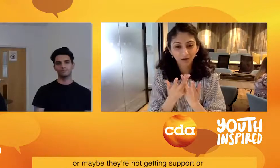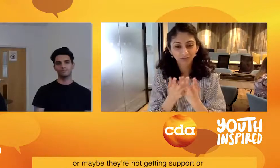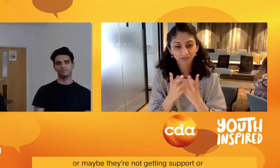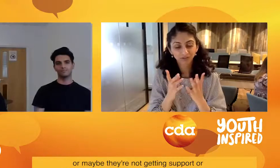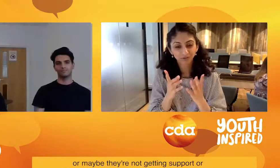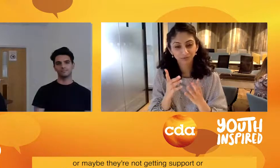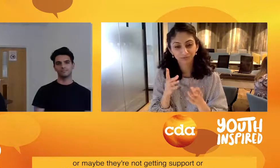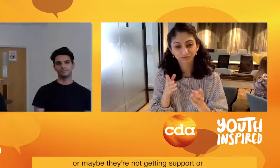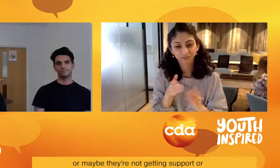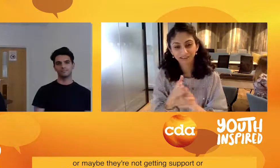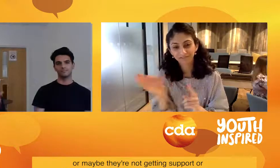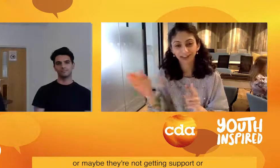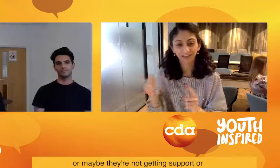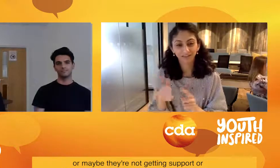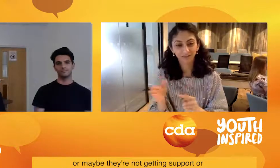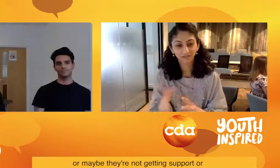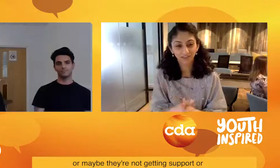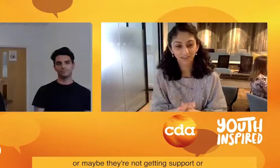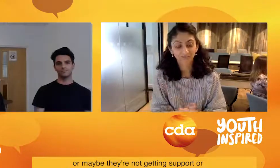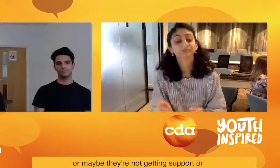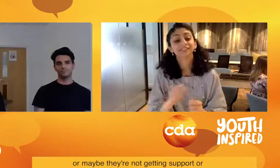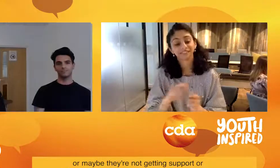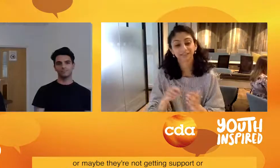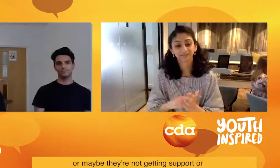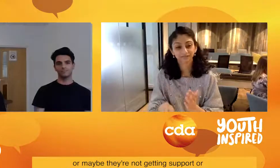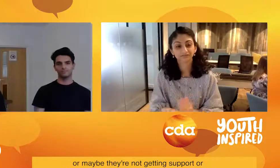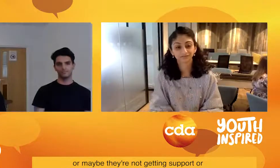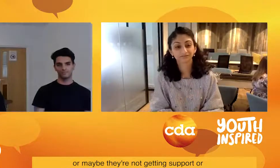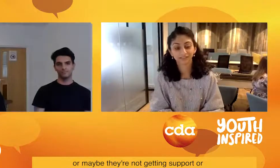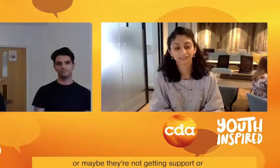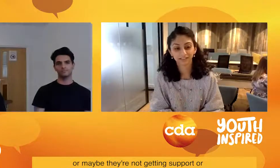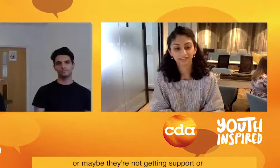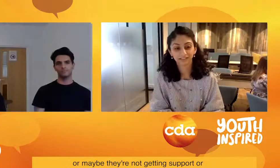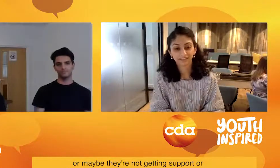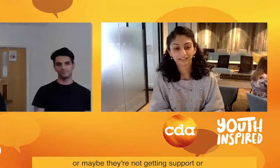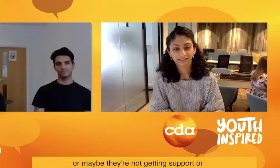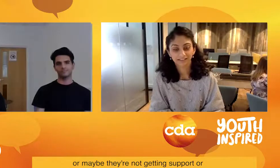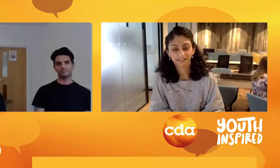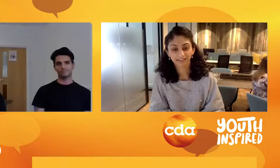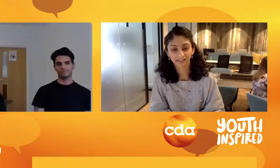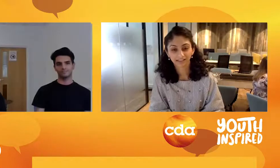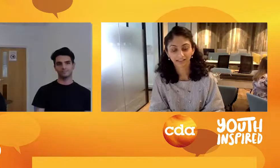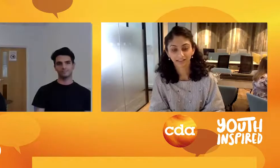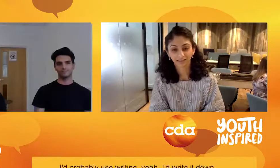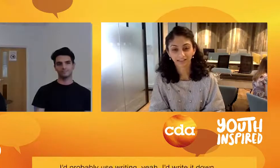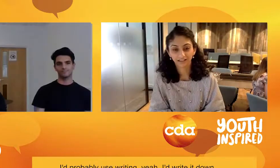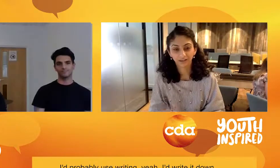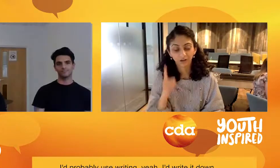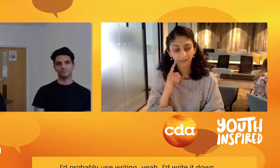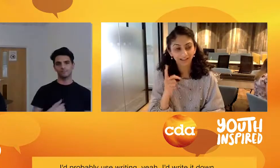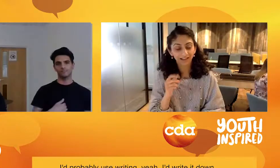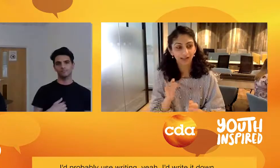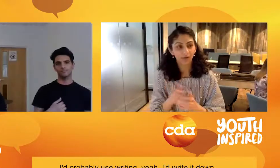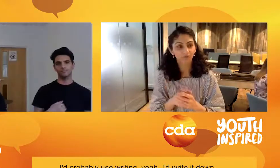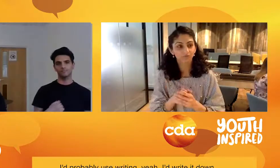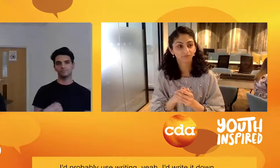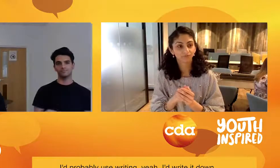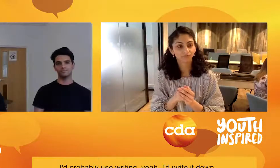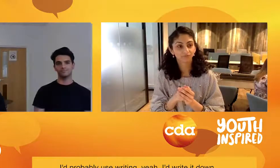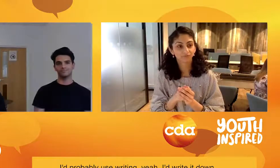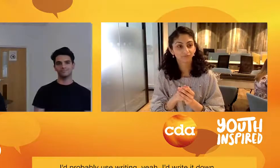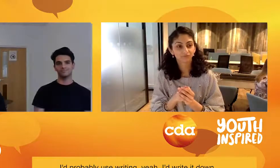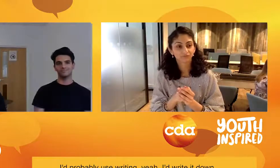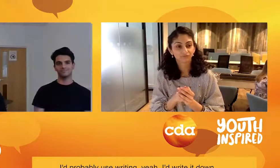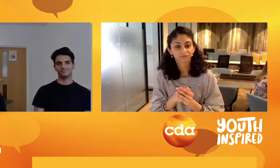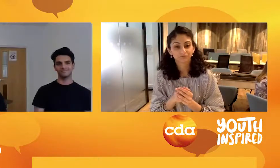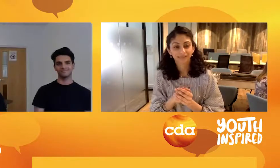or maybe they're not getting support or information, how would you communicate that to them? I'd probably use writing. Yeah, I'd